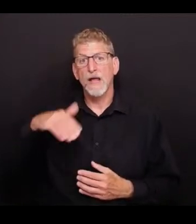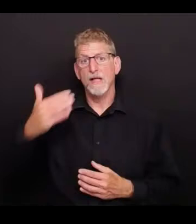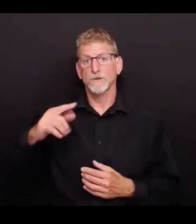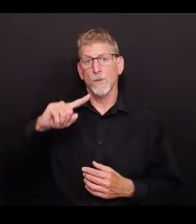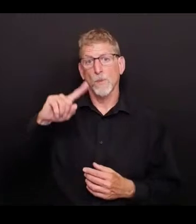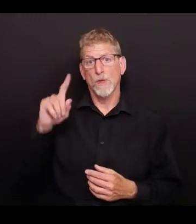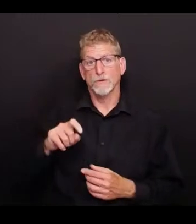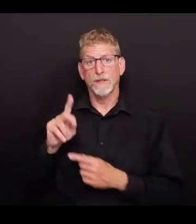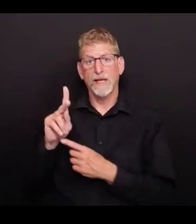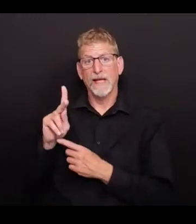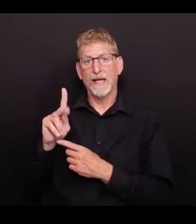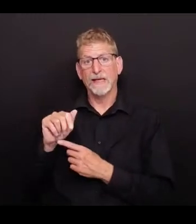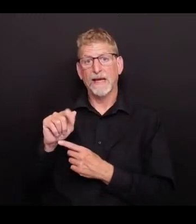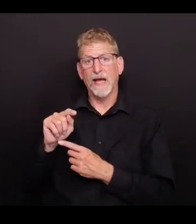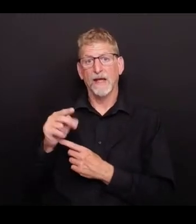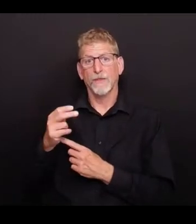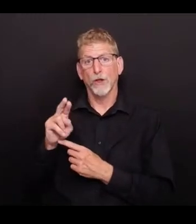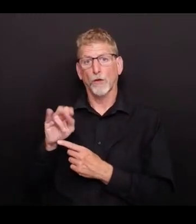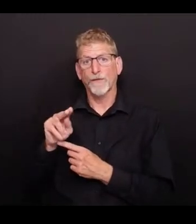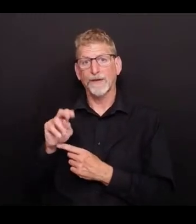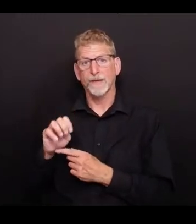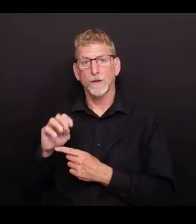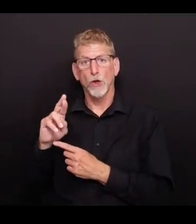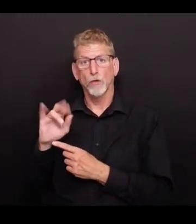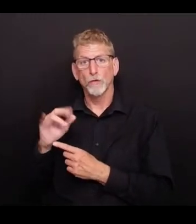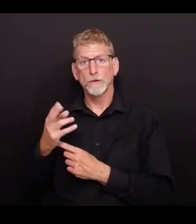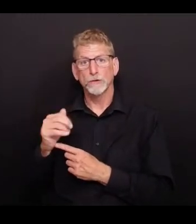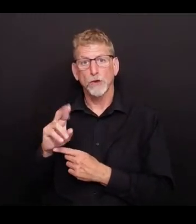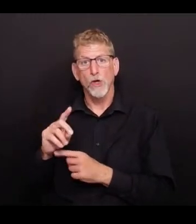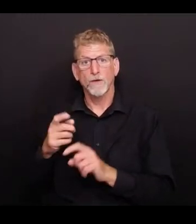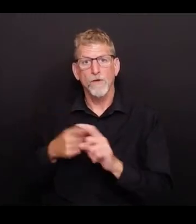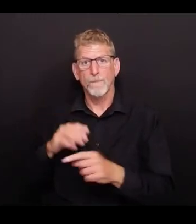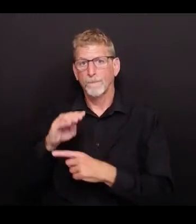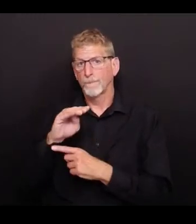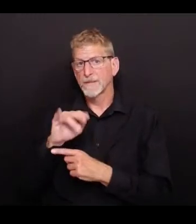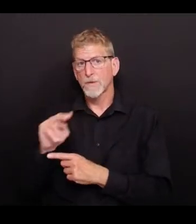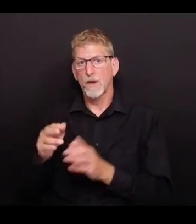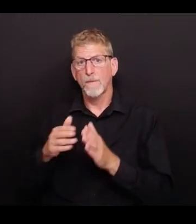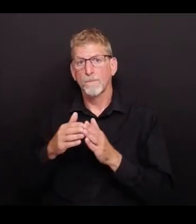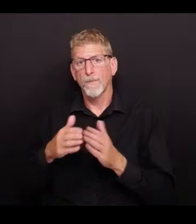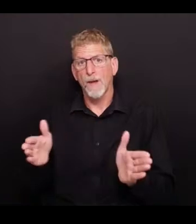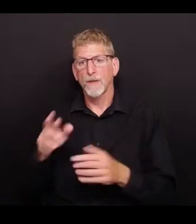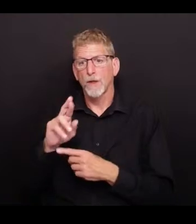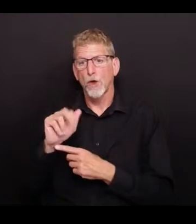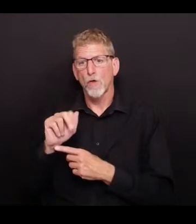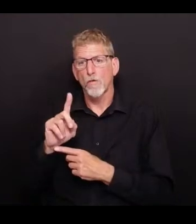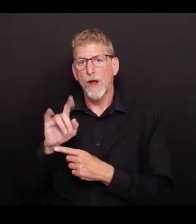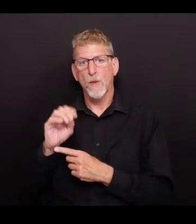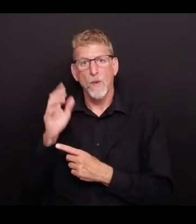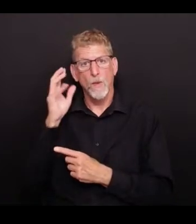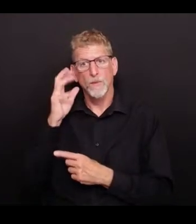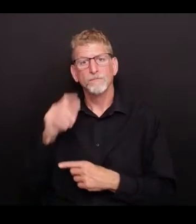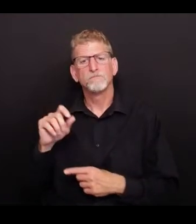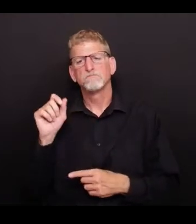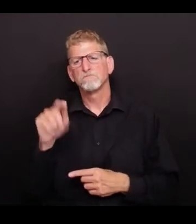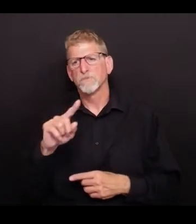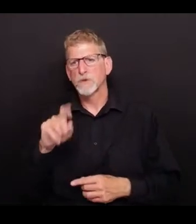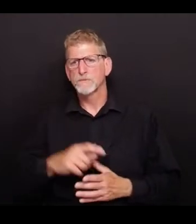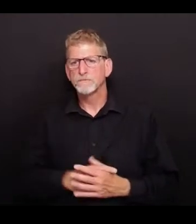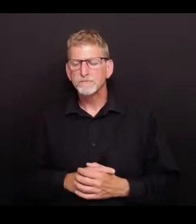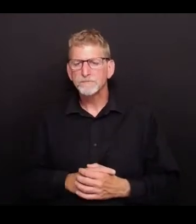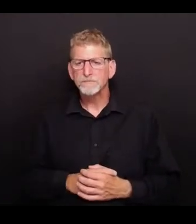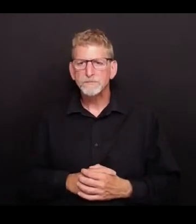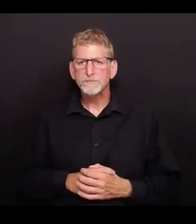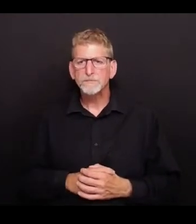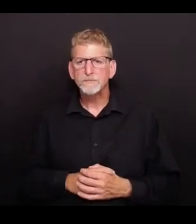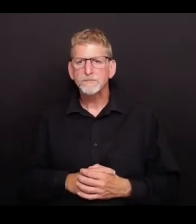Thank you. Next question comes from the line of Catherine Richard from Minnesota Public Radio. Your line is now open. You may ask a question.